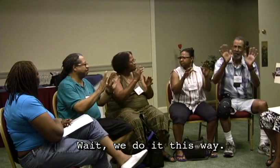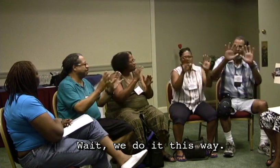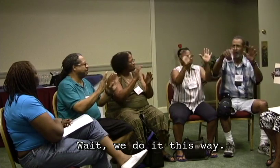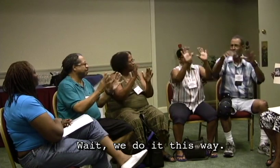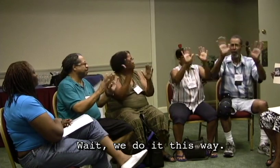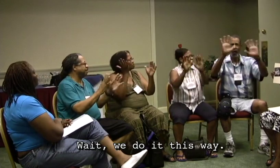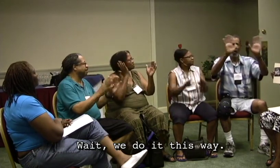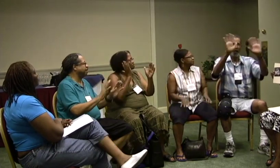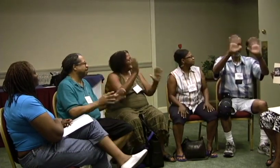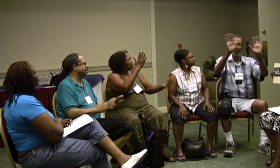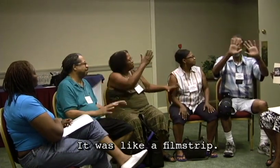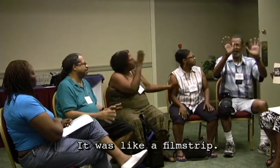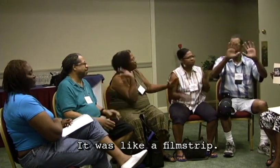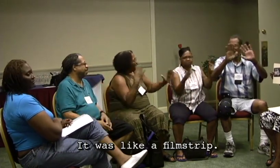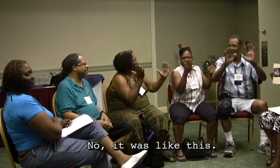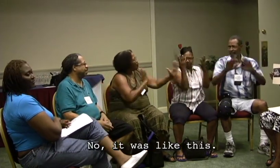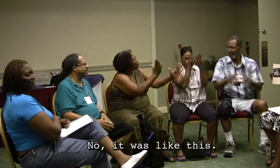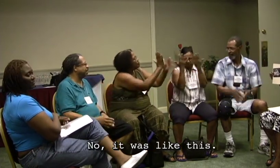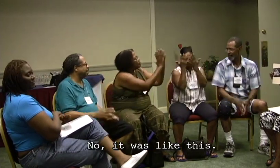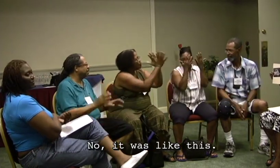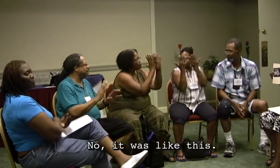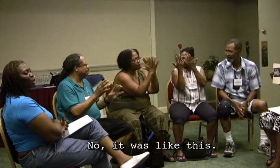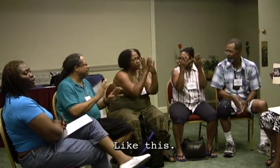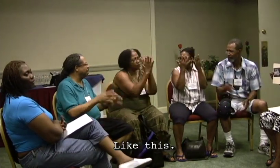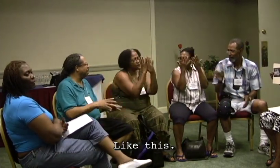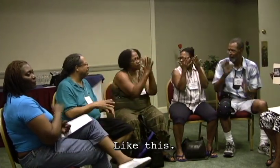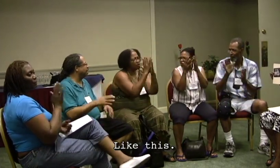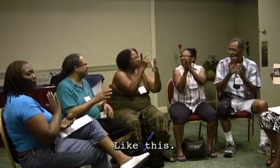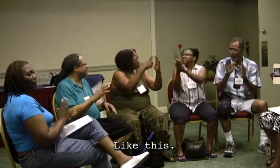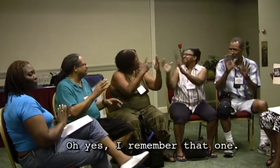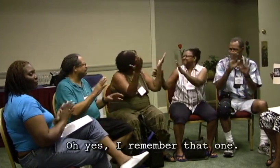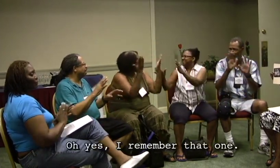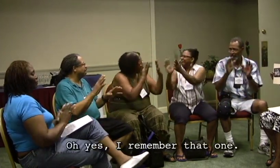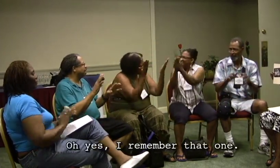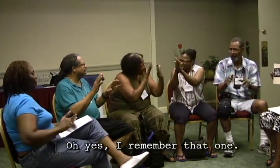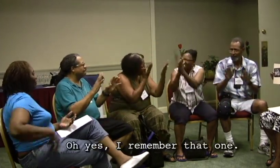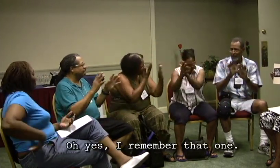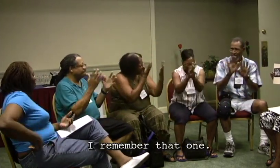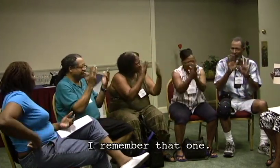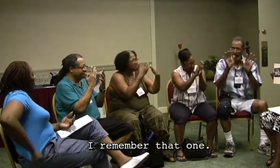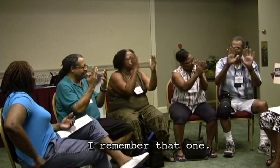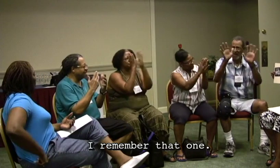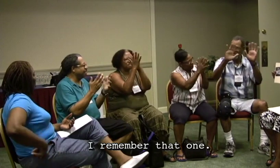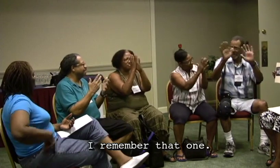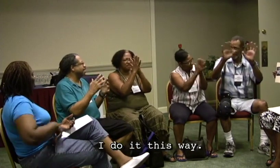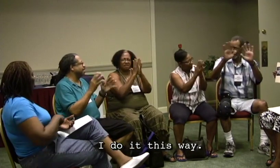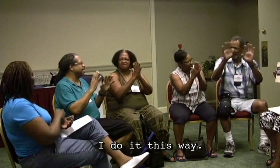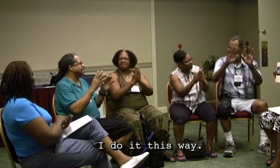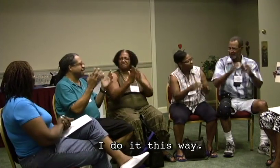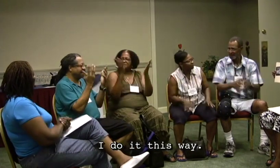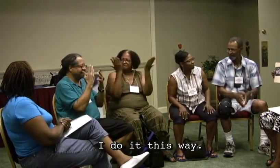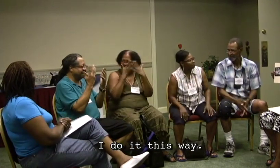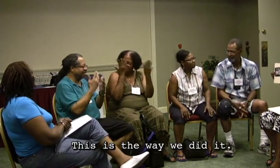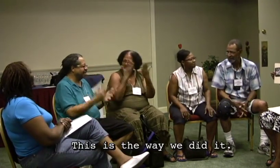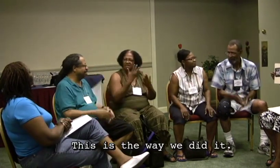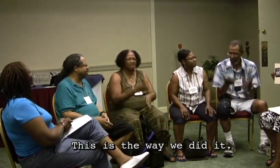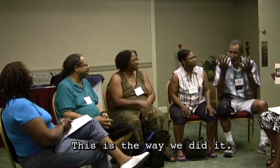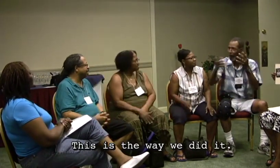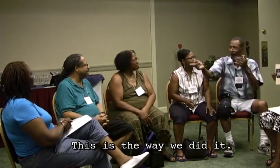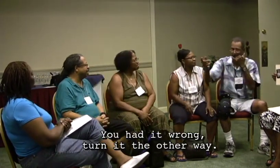With We the, do it with this the way. film strip. Like this? No, it was No, like like this. this. Oh, Like this. yes. I remember that Right. one. I do remember it this that. way. That was This is the movie. way we did it. You had it wrong.